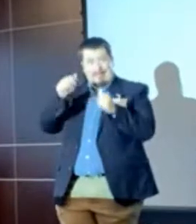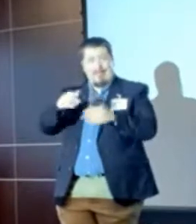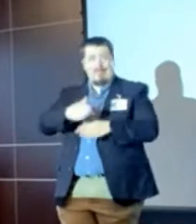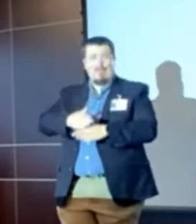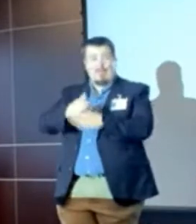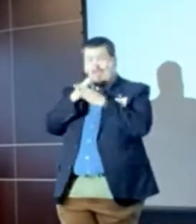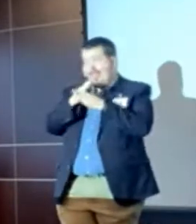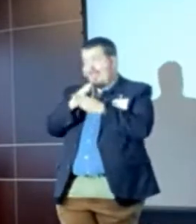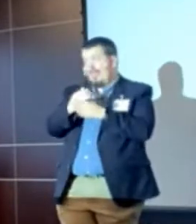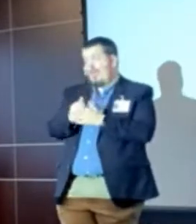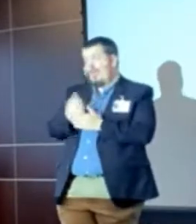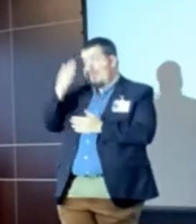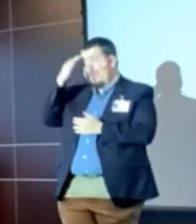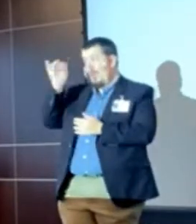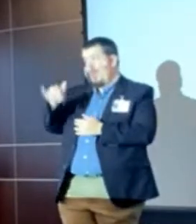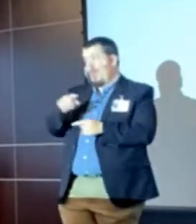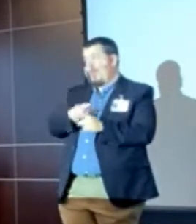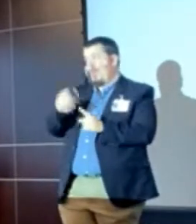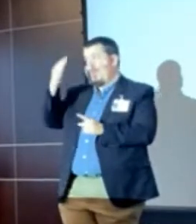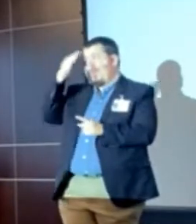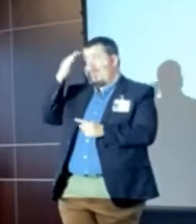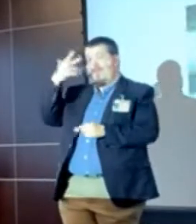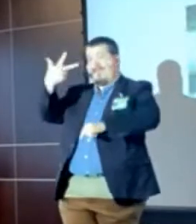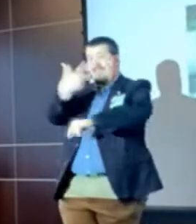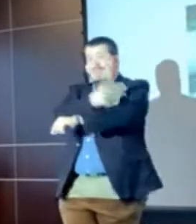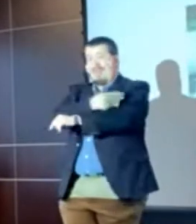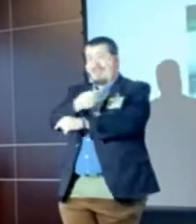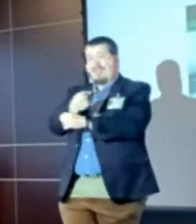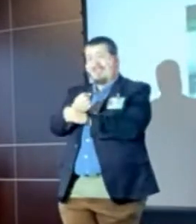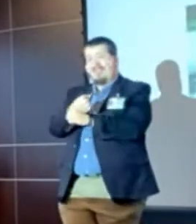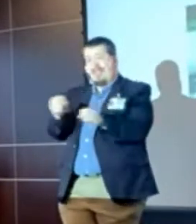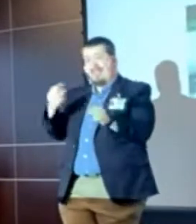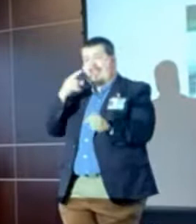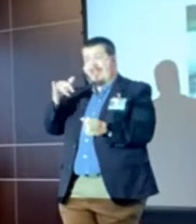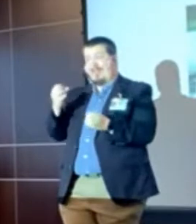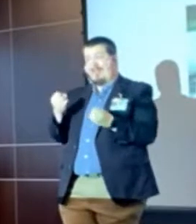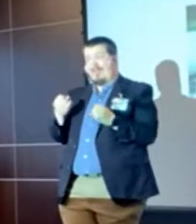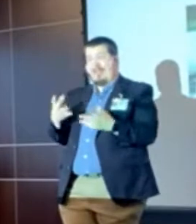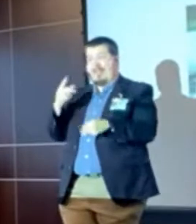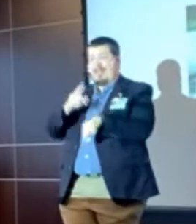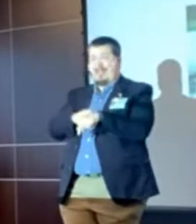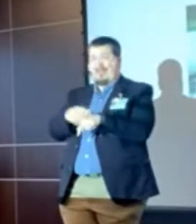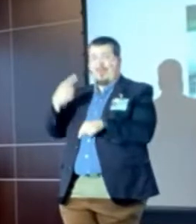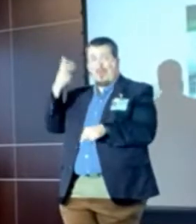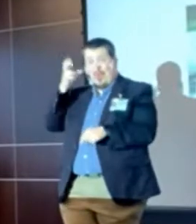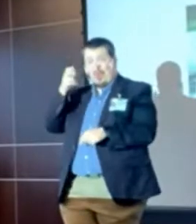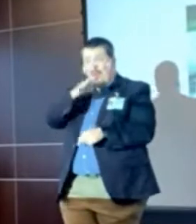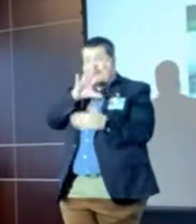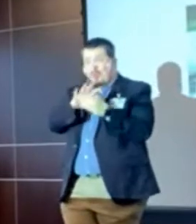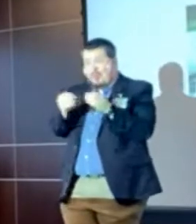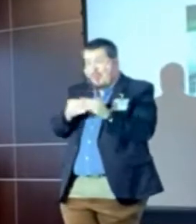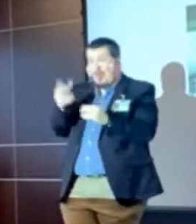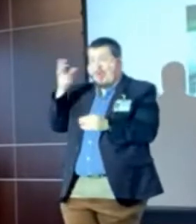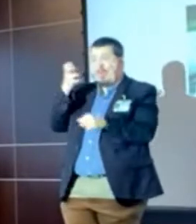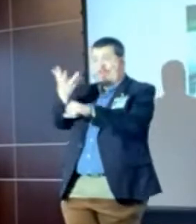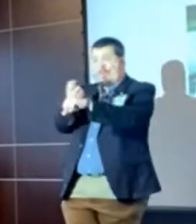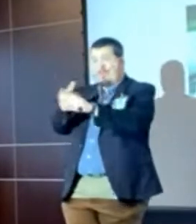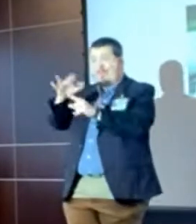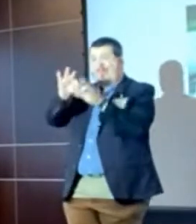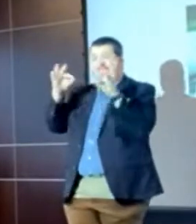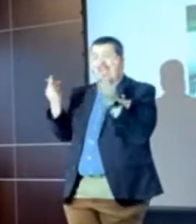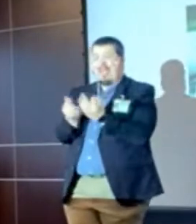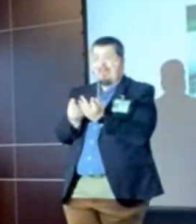prevented. We know that. We know that the vaccines are safe. We've said that many times. You heard Heather's story. You heard the plea from her